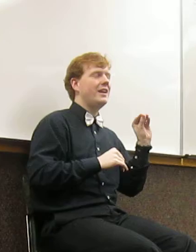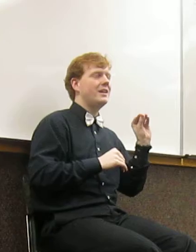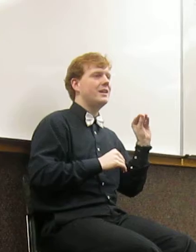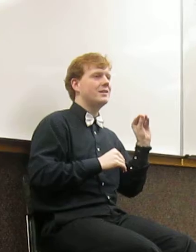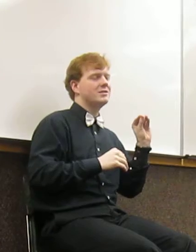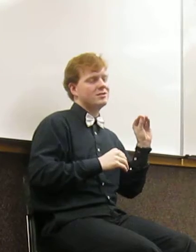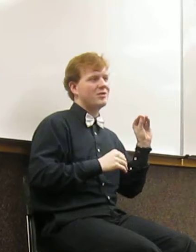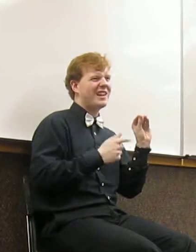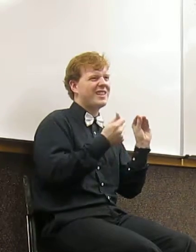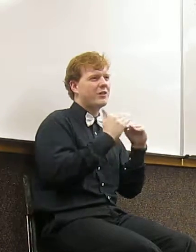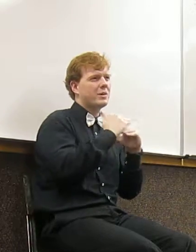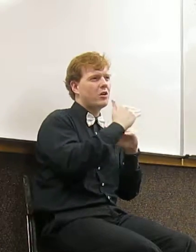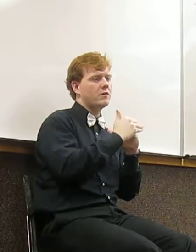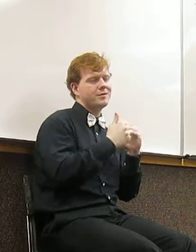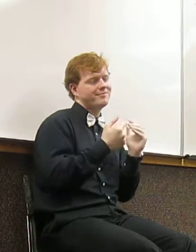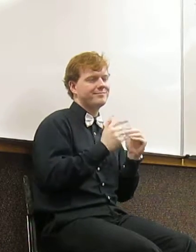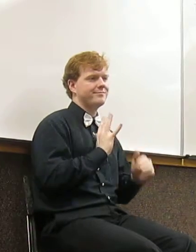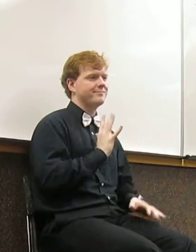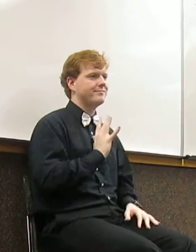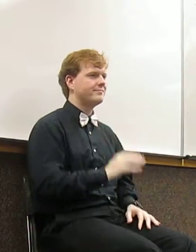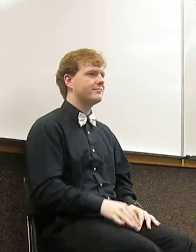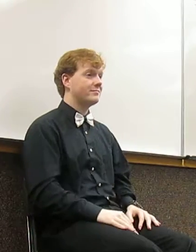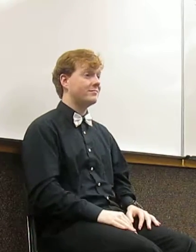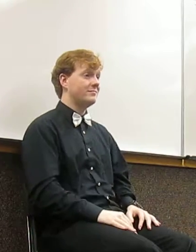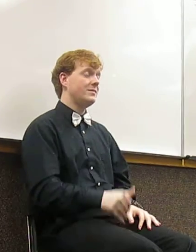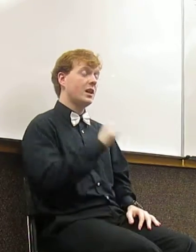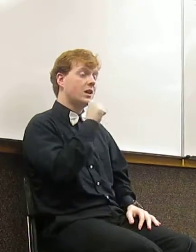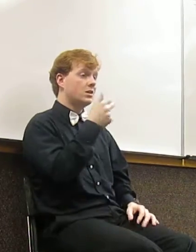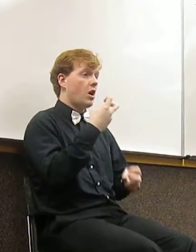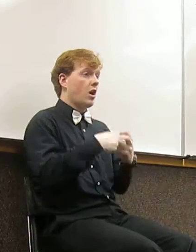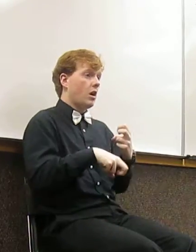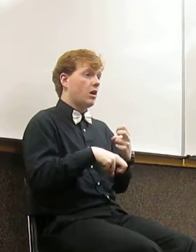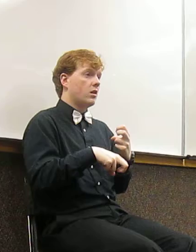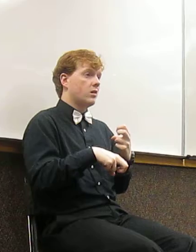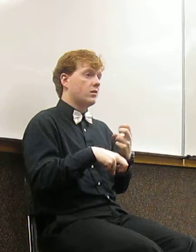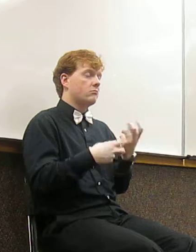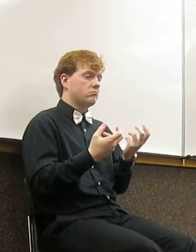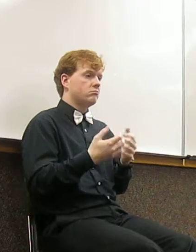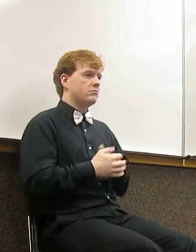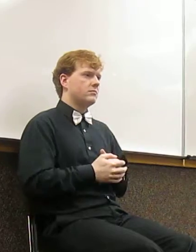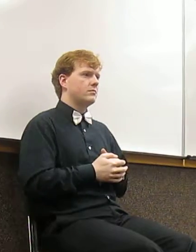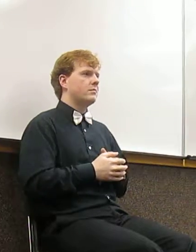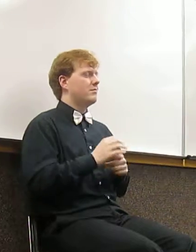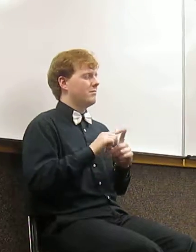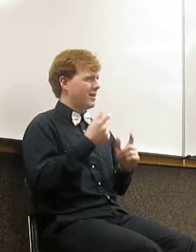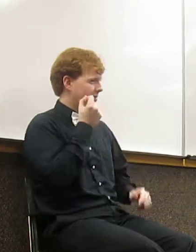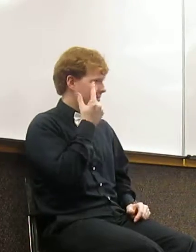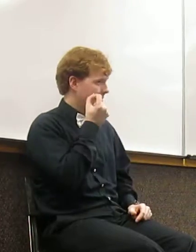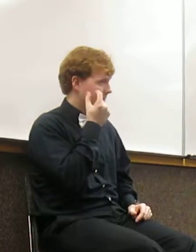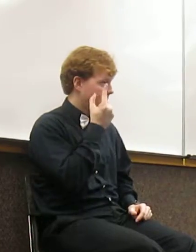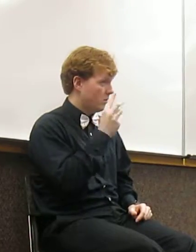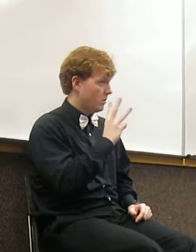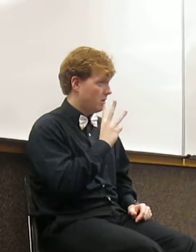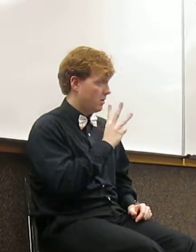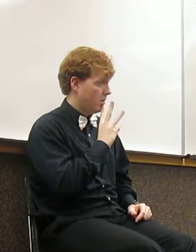75. So it's really not that hard if you think about it. But here's the thing with water. If you're supposed to